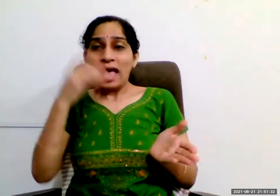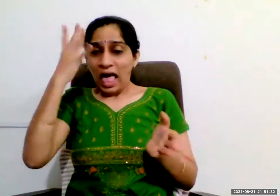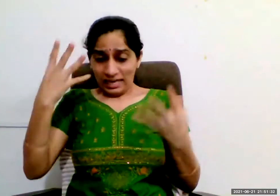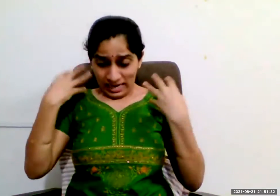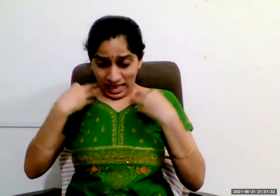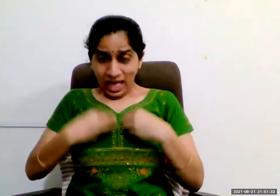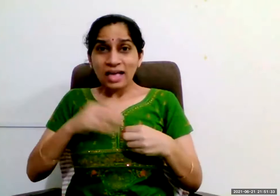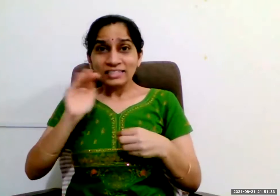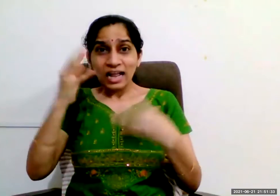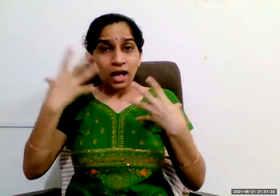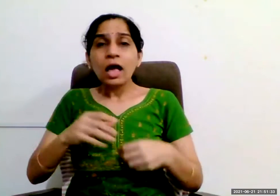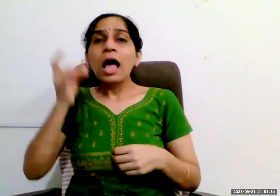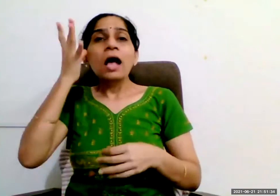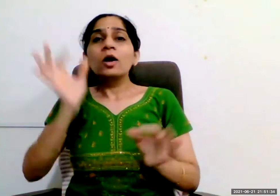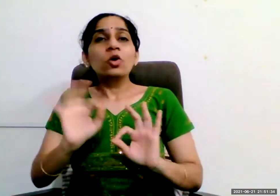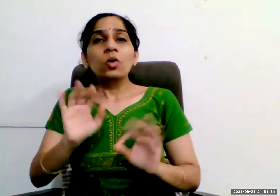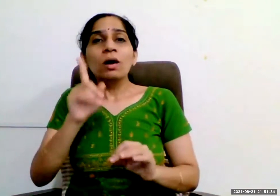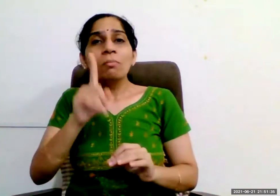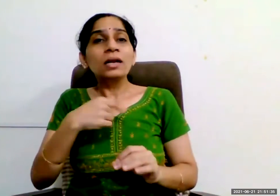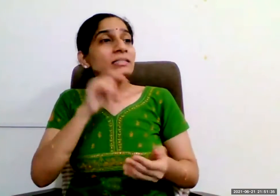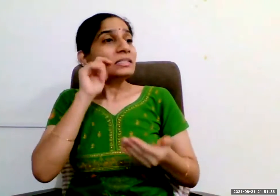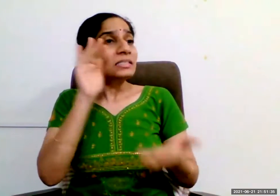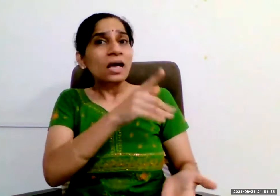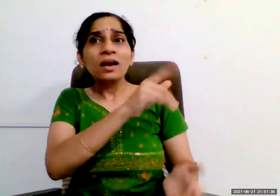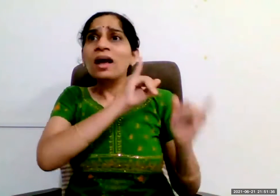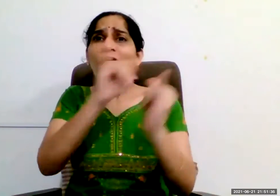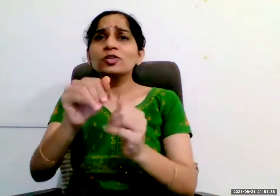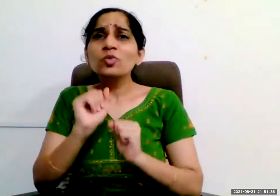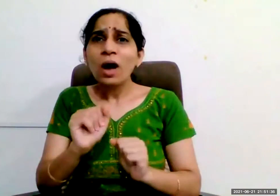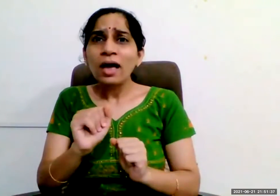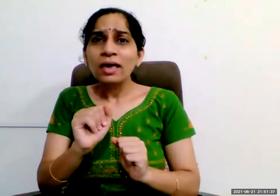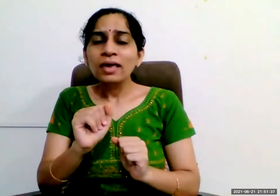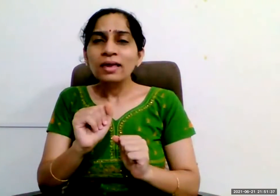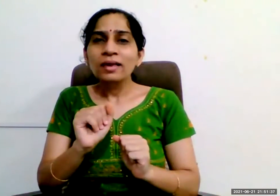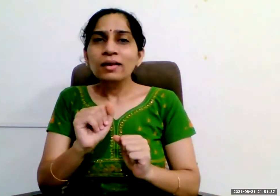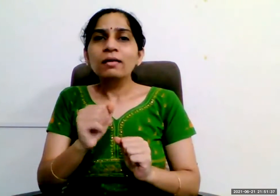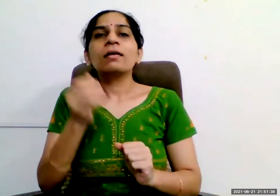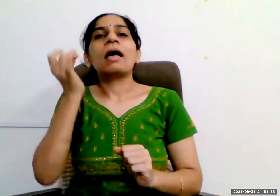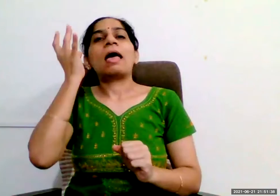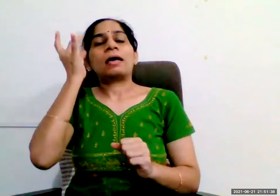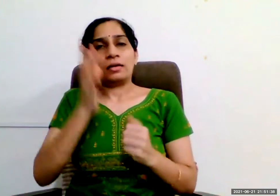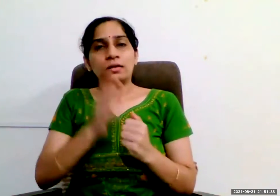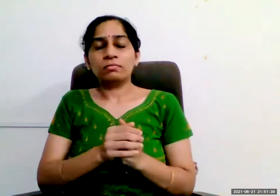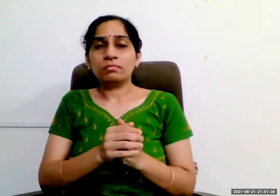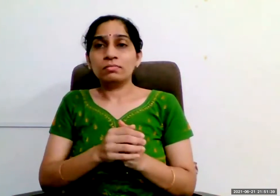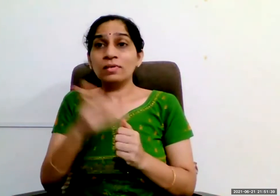fate. And he left all his kingdom because he knew that he just had 7 days in his